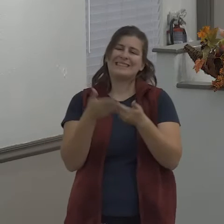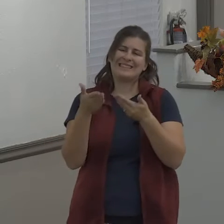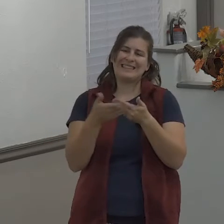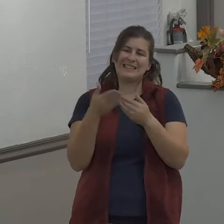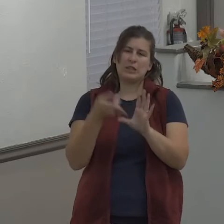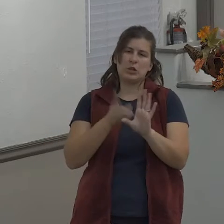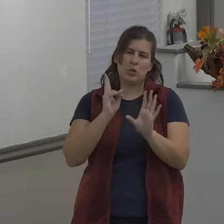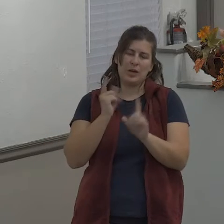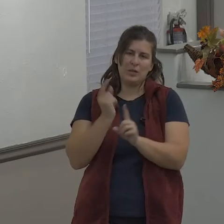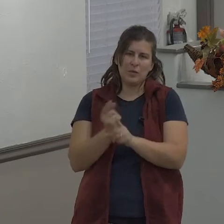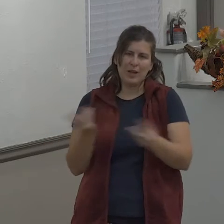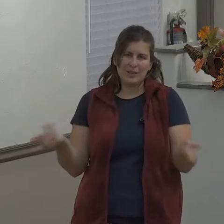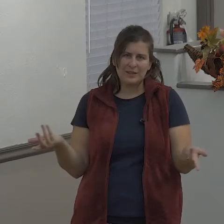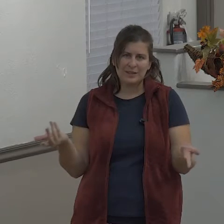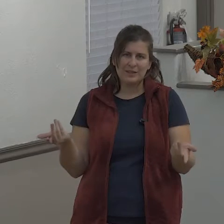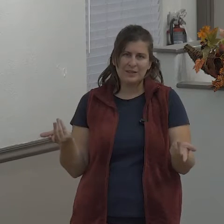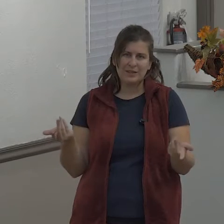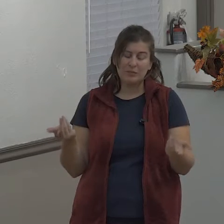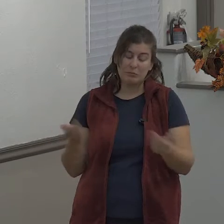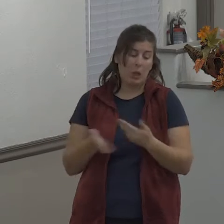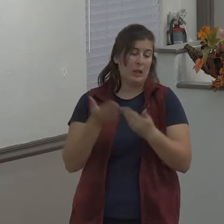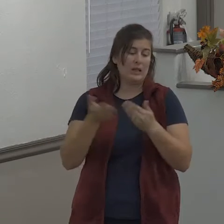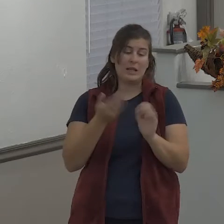But it's easy to quit, isn't it?